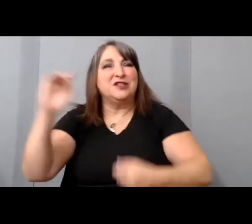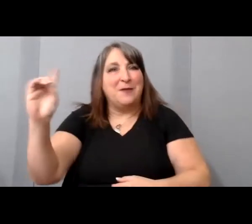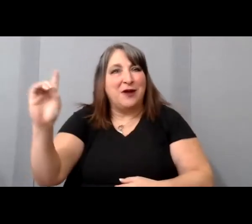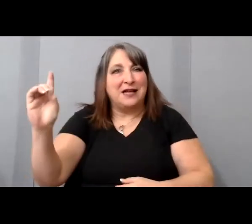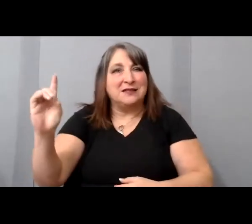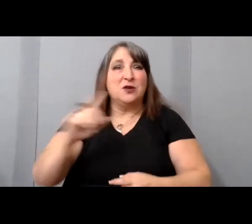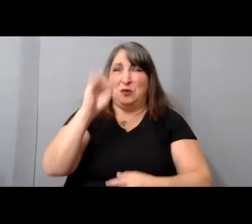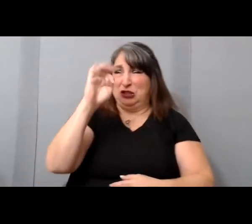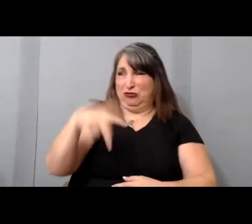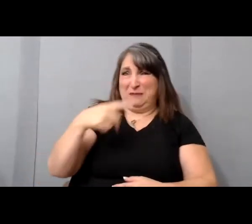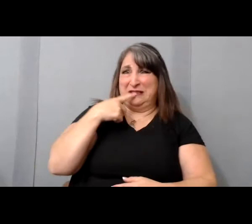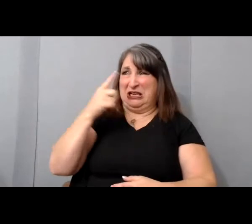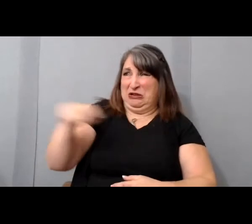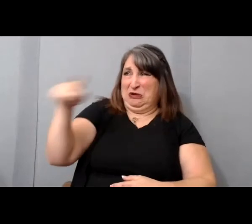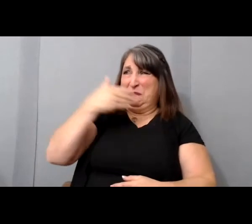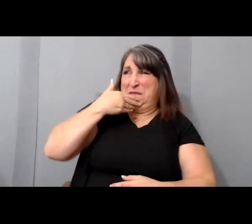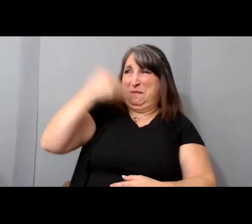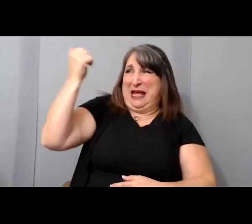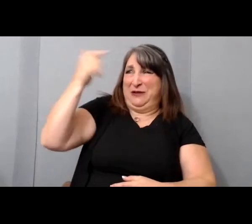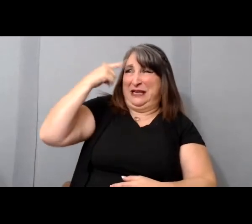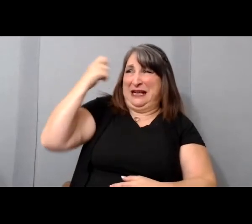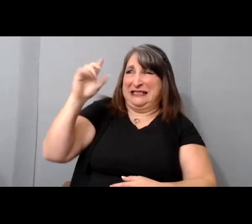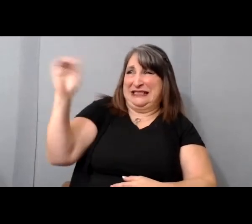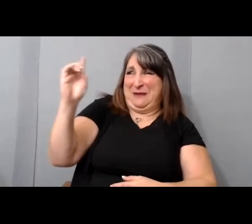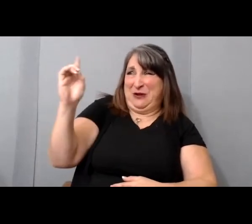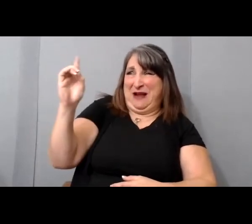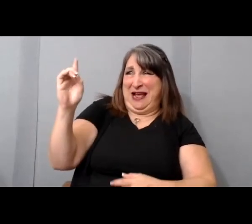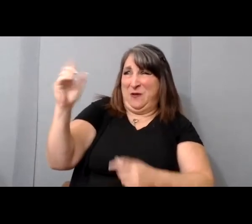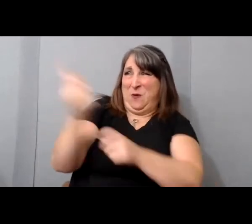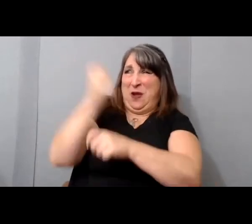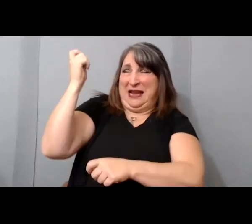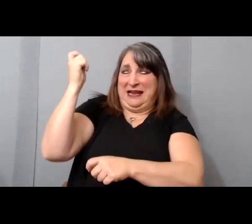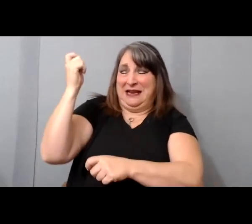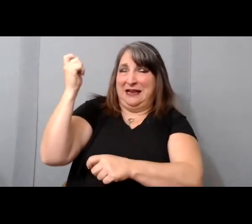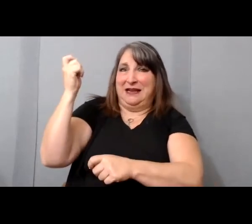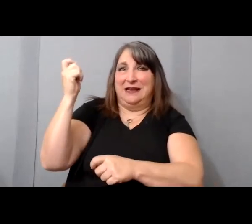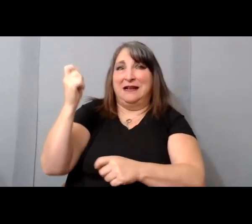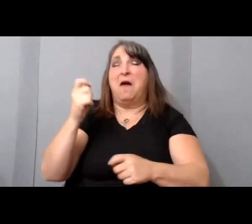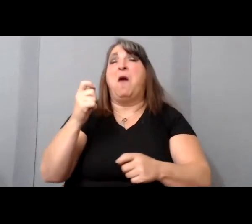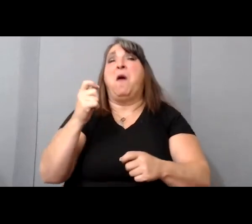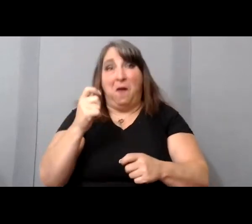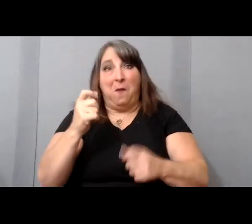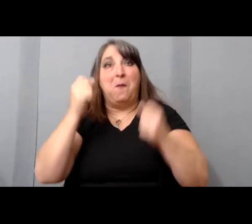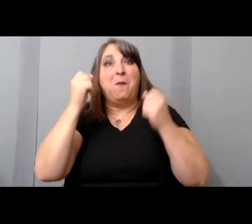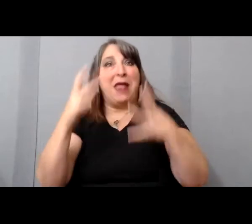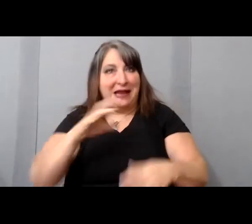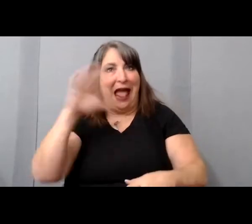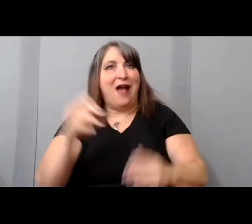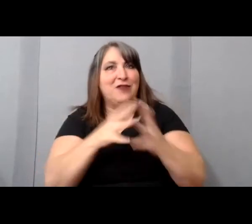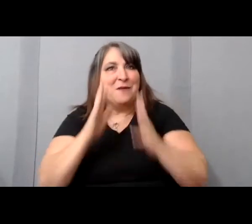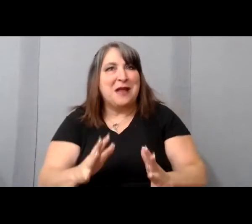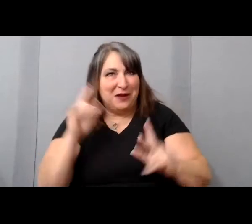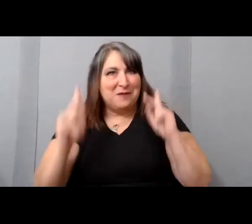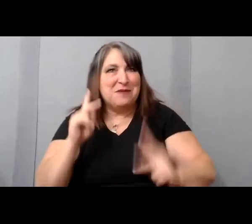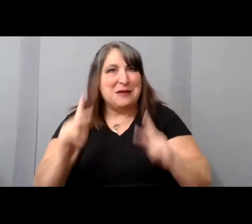you better off as a result of a Democrat during his election, it piqued the interest, interestingly enough, of a number of African Americans, particularly